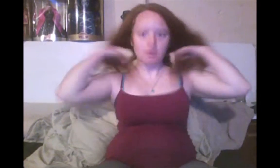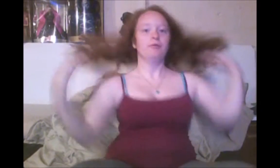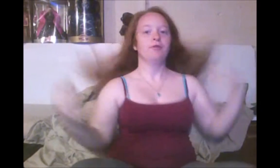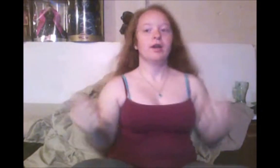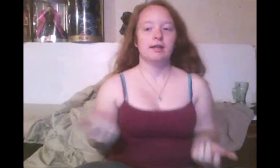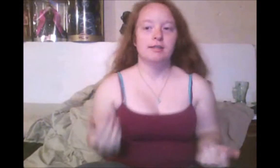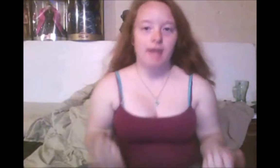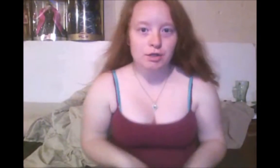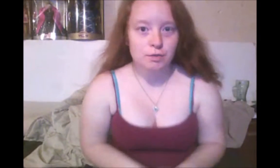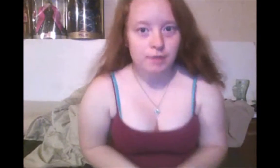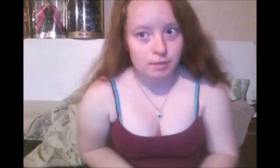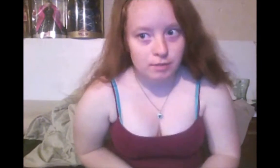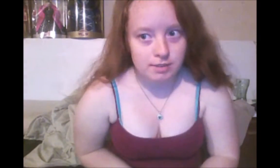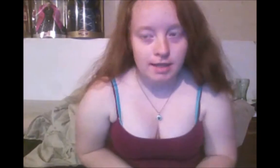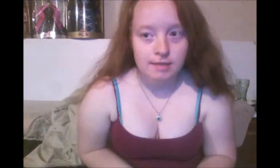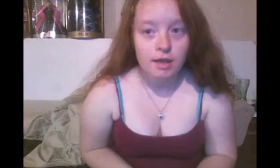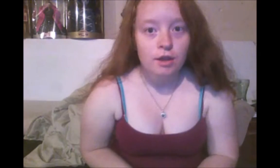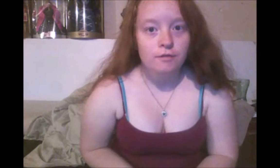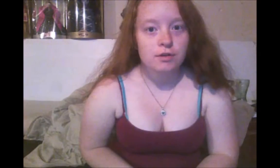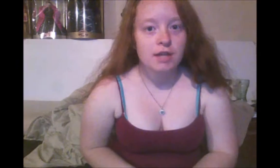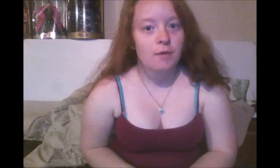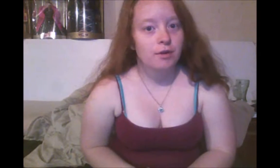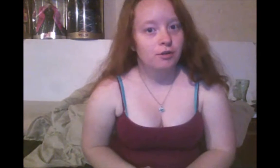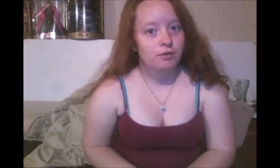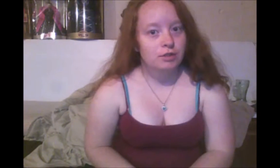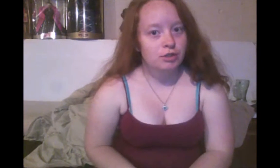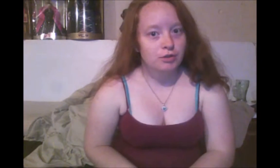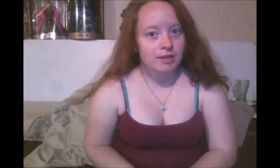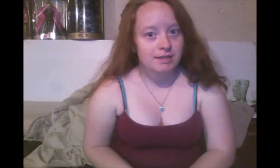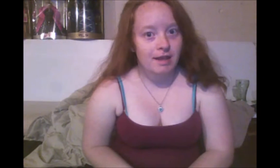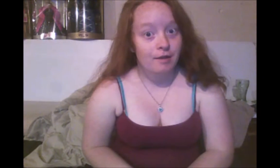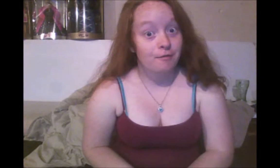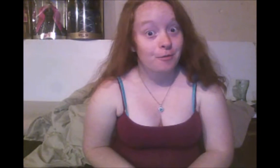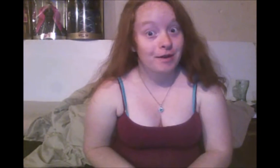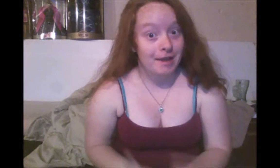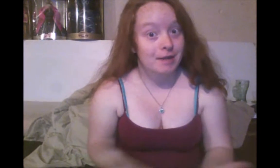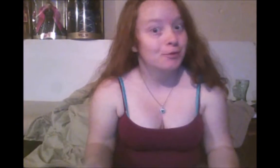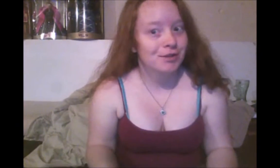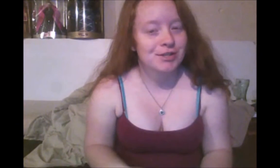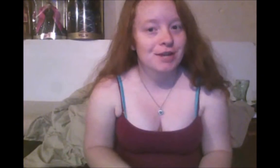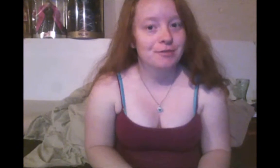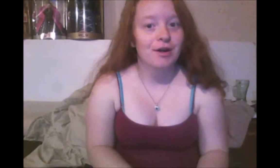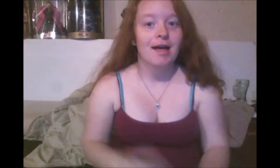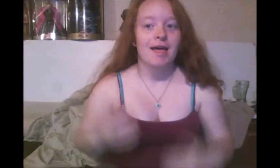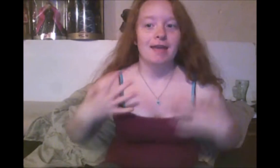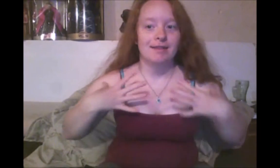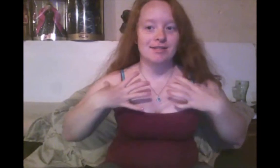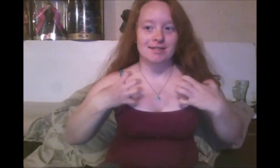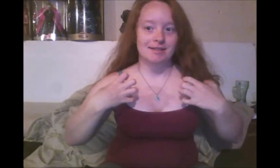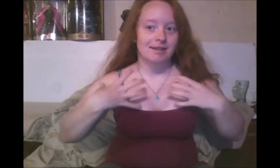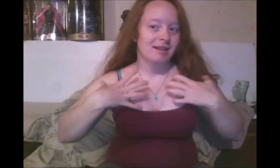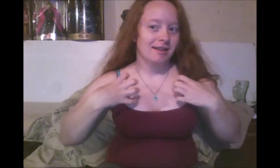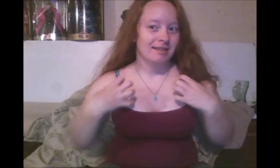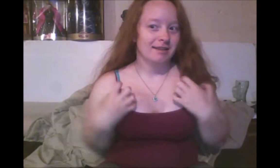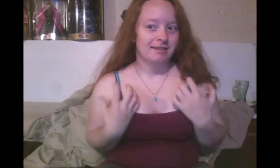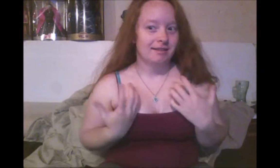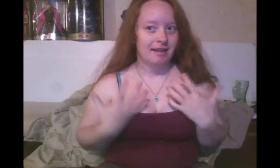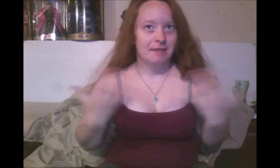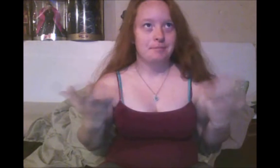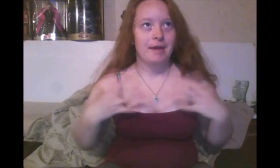Before I get into actual animal signs, the first thing I want to do is show you the sign for animal in general, and that's just like this. It's like a bear